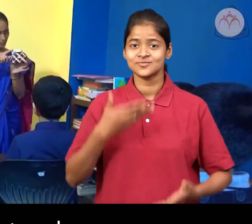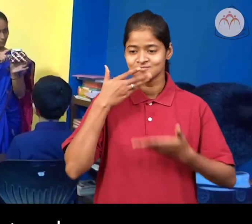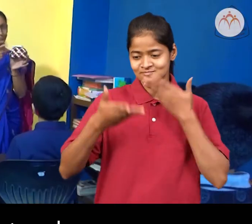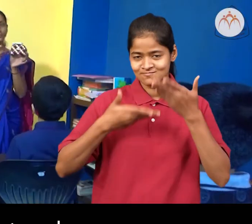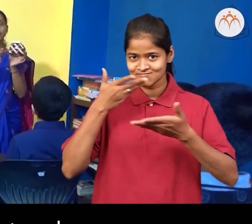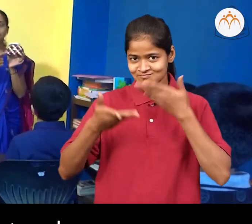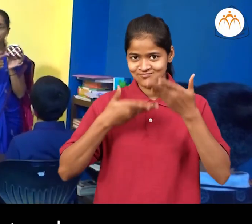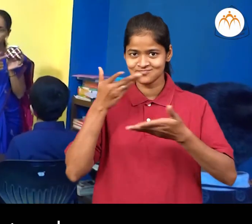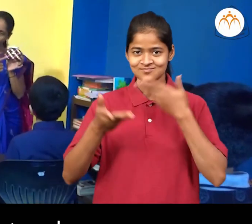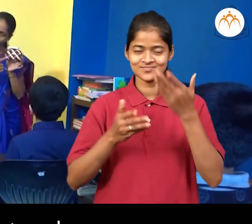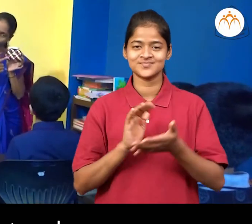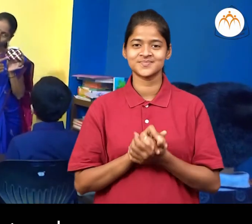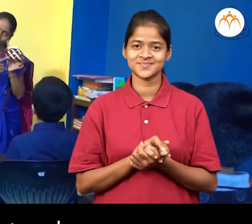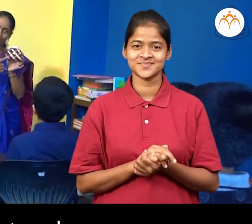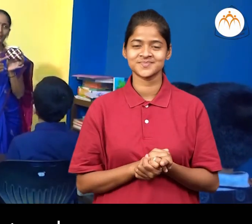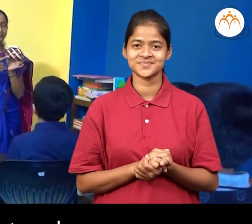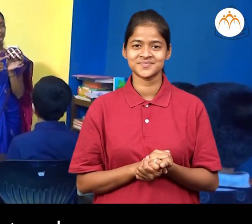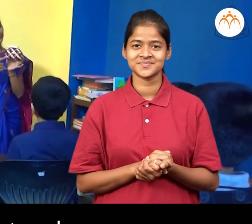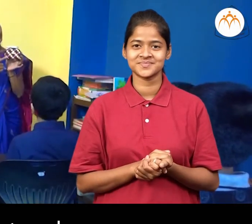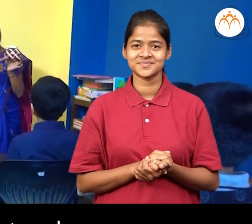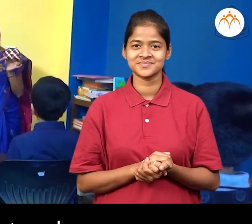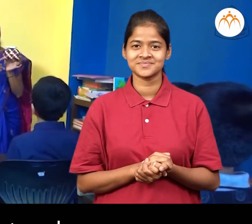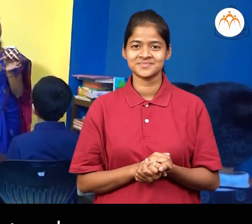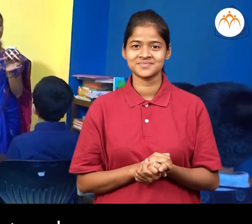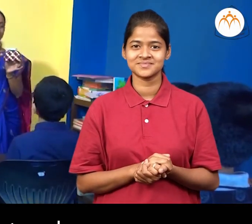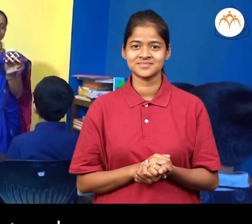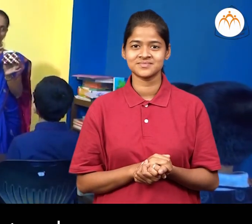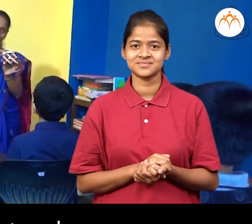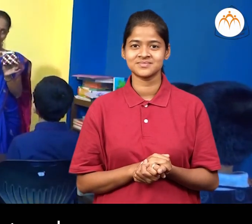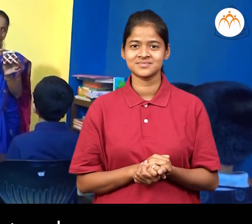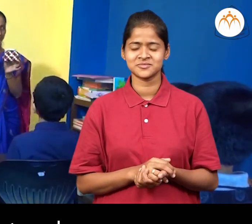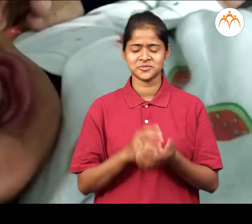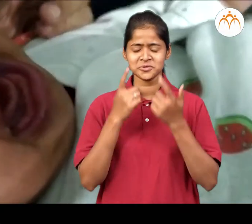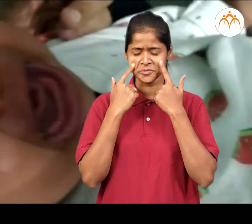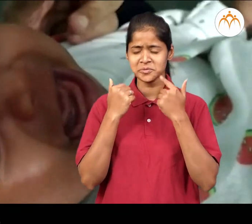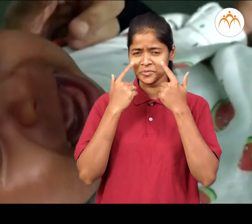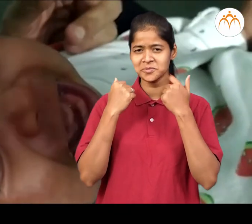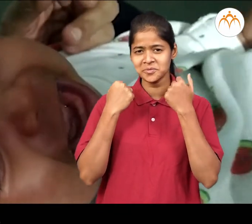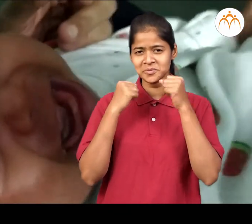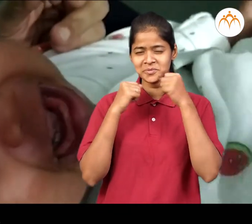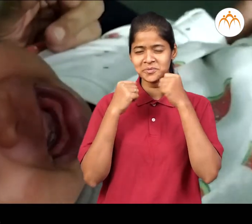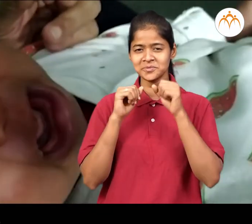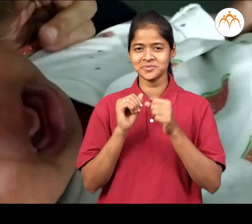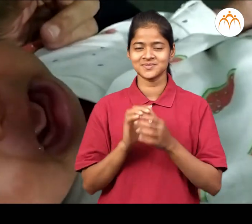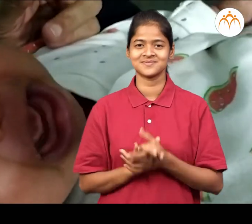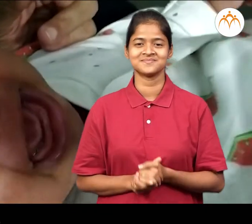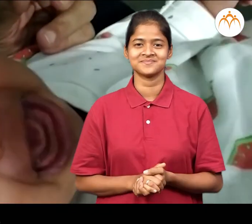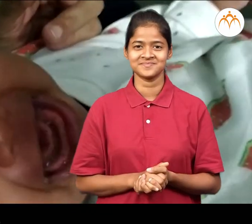To teach, to cry,